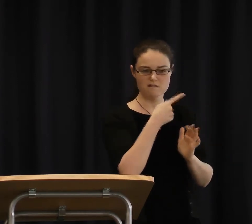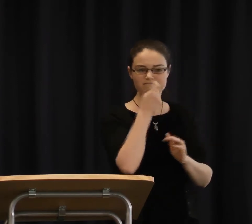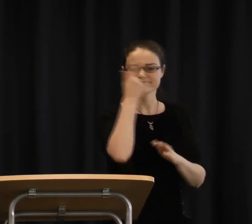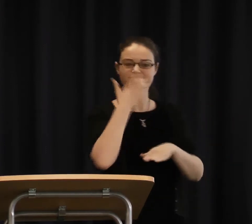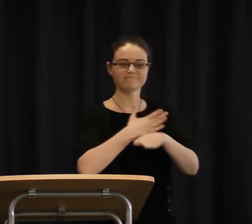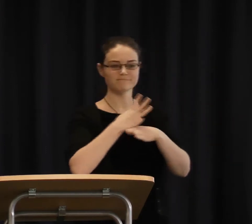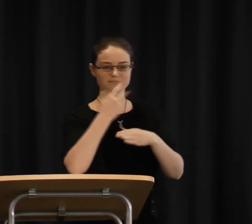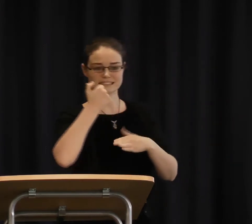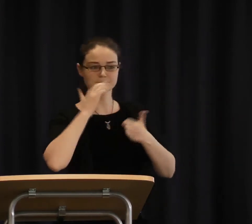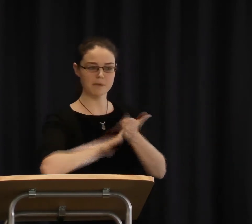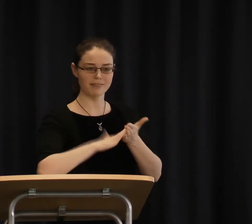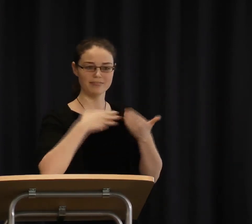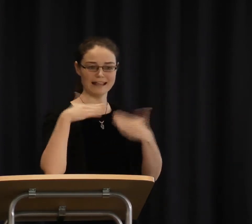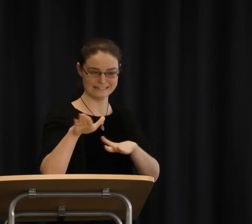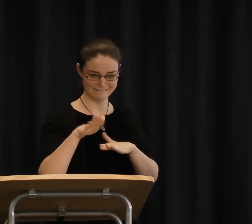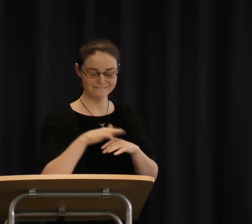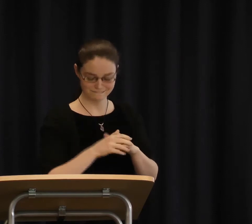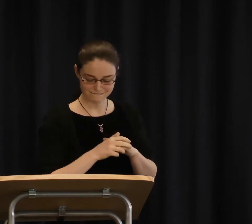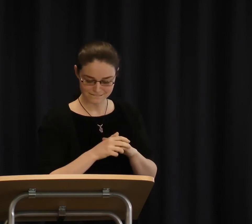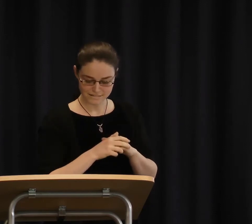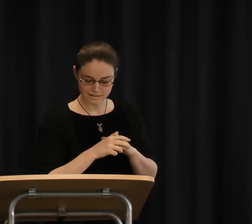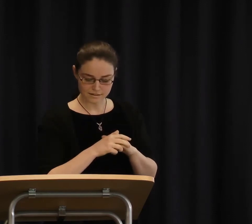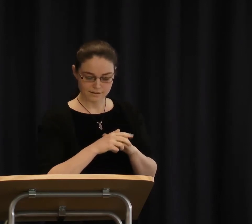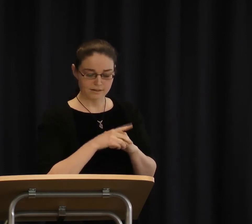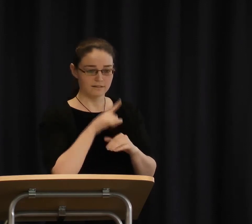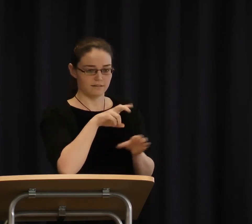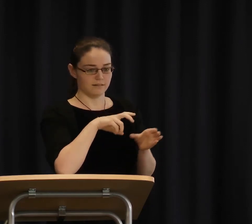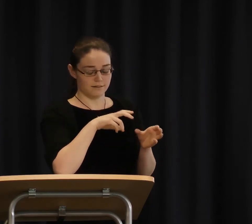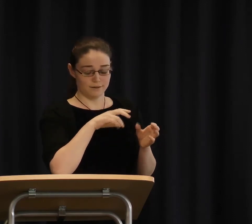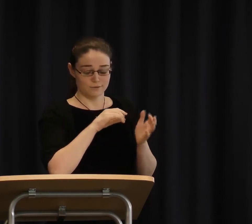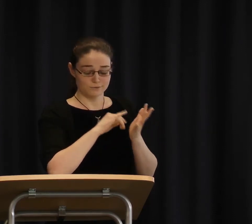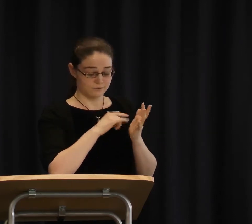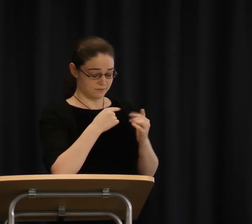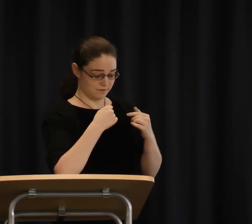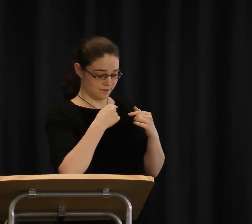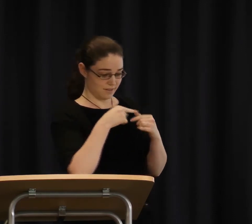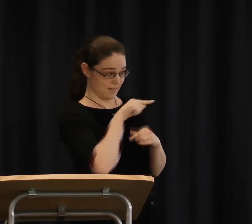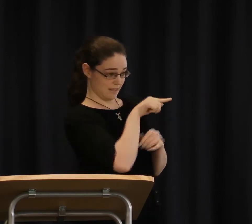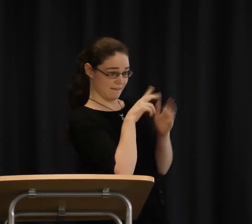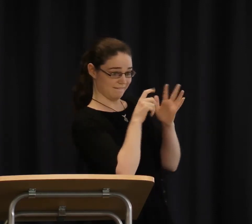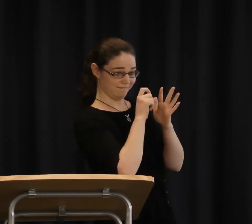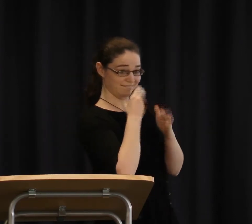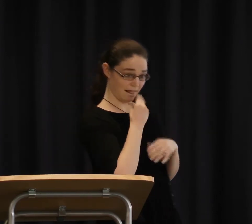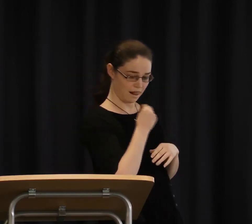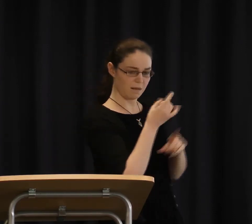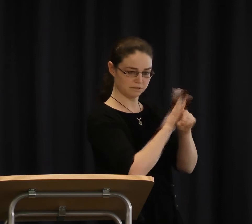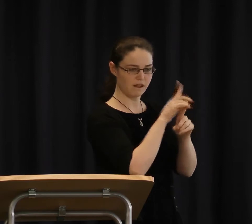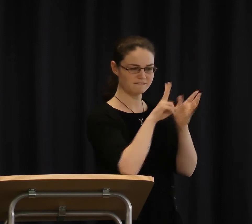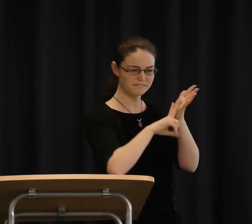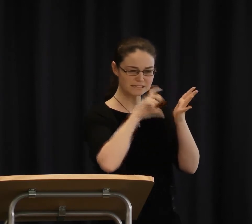So a few years ago, Phil Harper wasn't able to work for about 6 months. He decided to leave for a little while